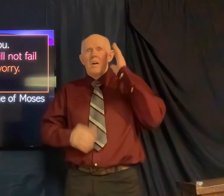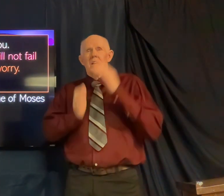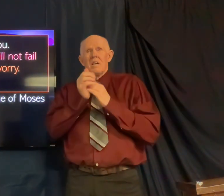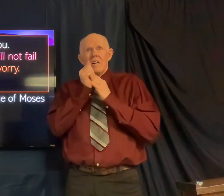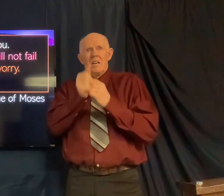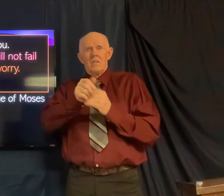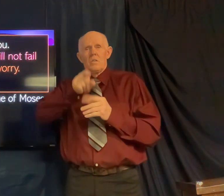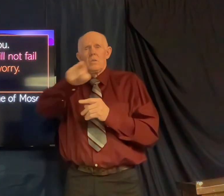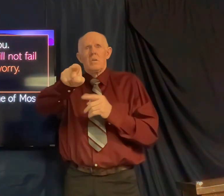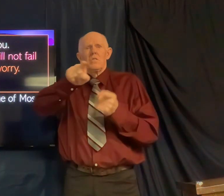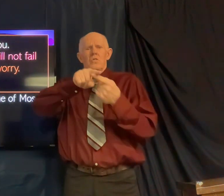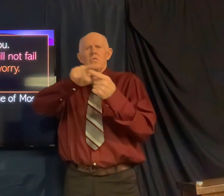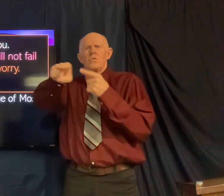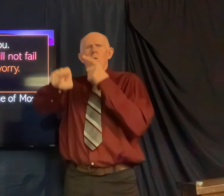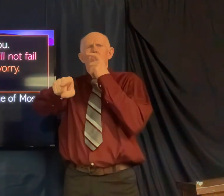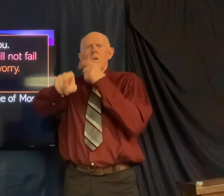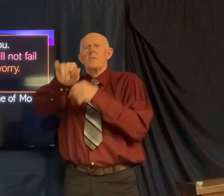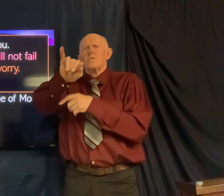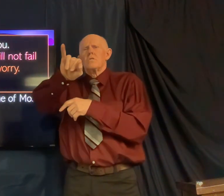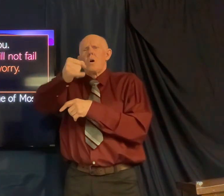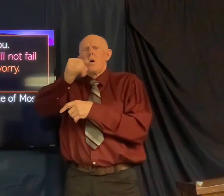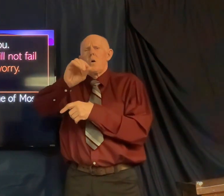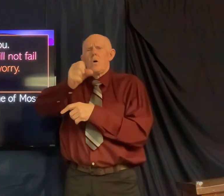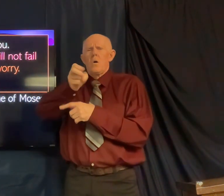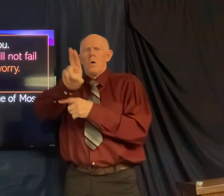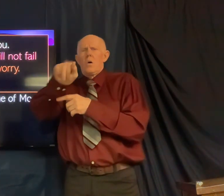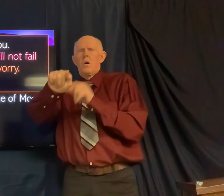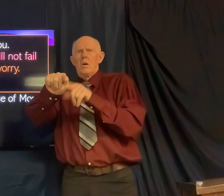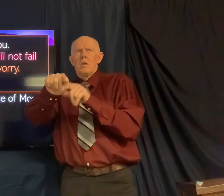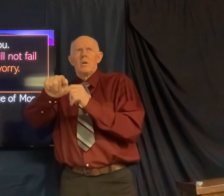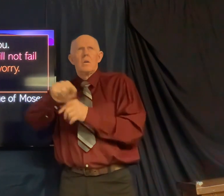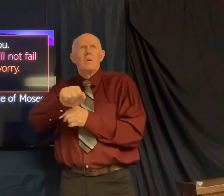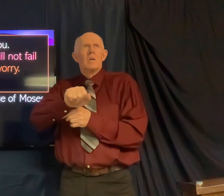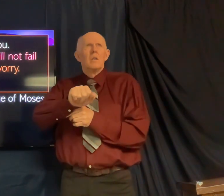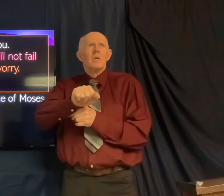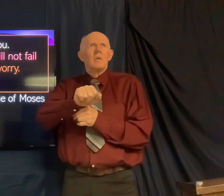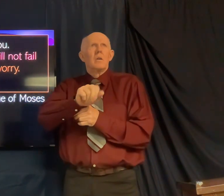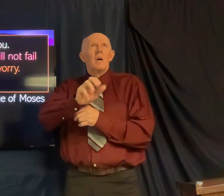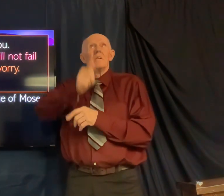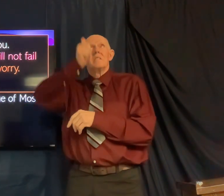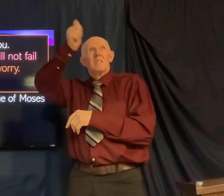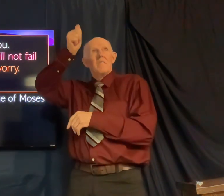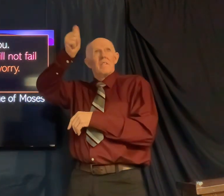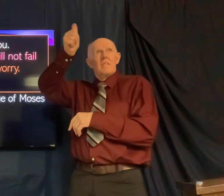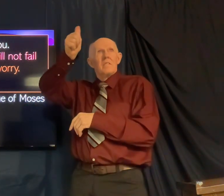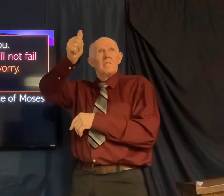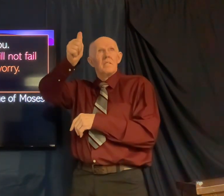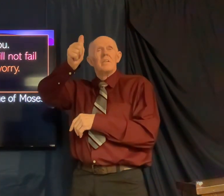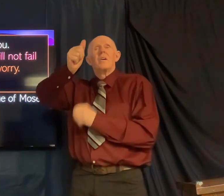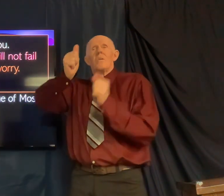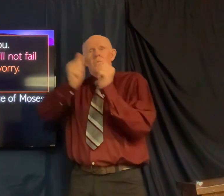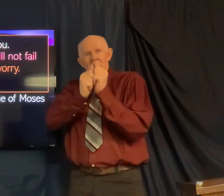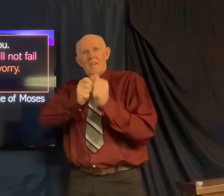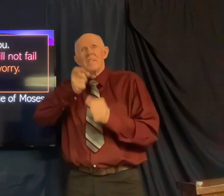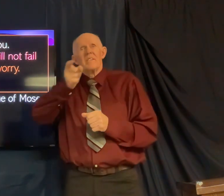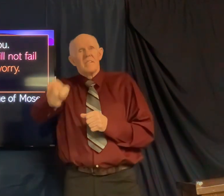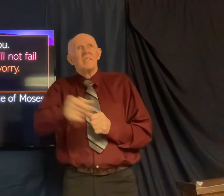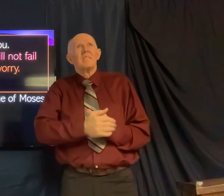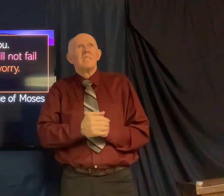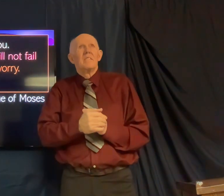The Lord will lead you. He himself, this was Joshua, he himself is